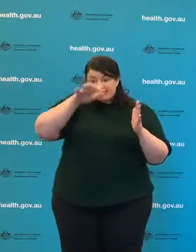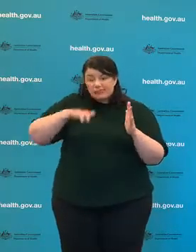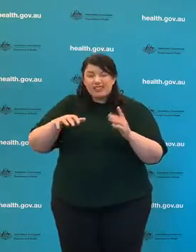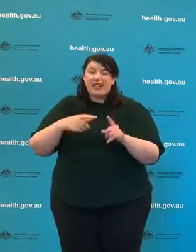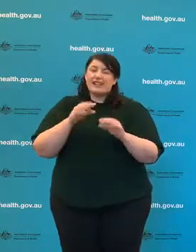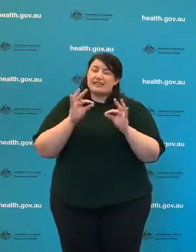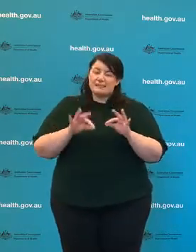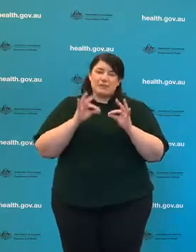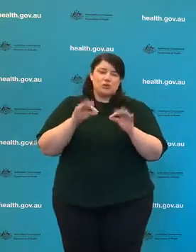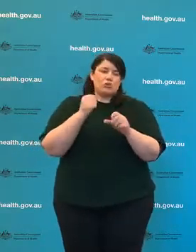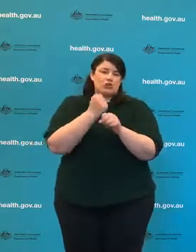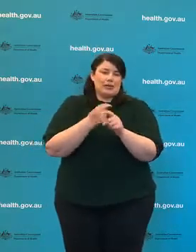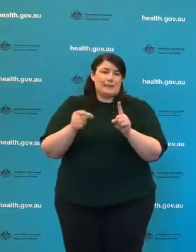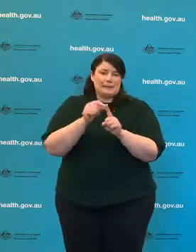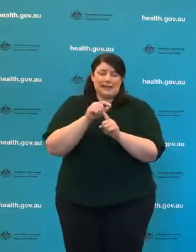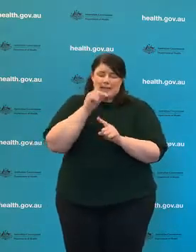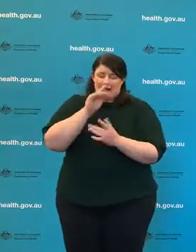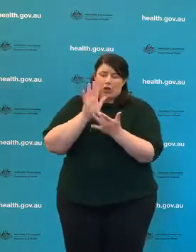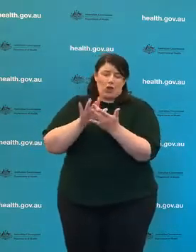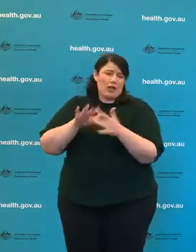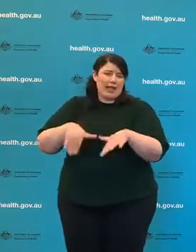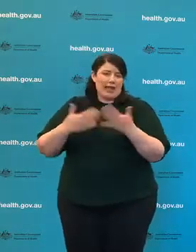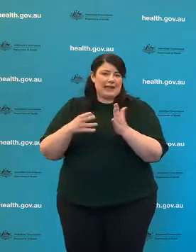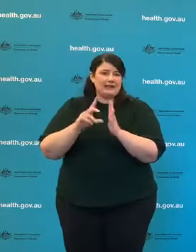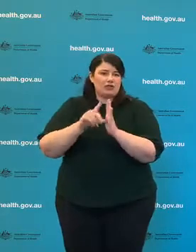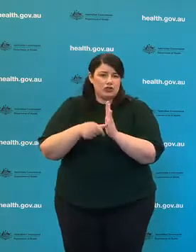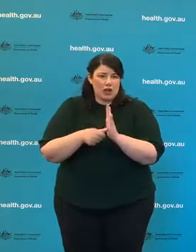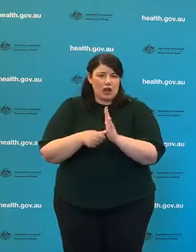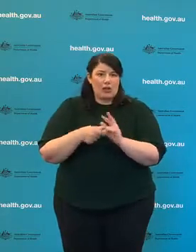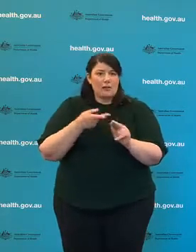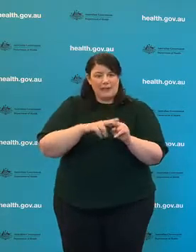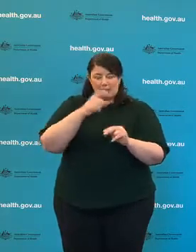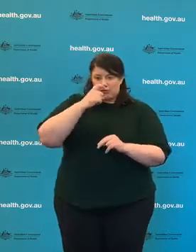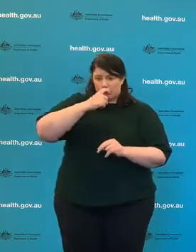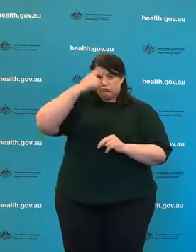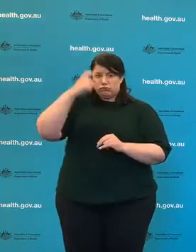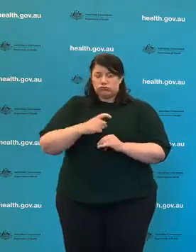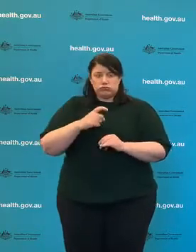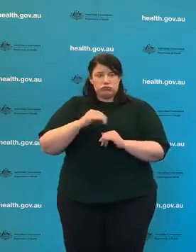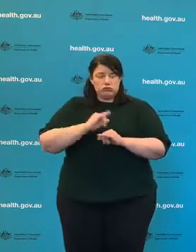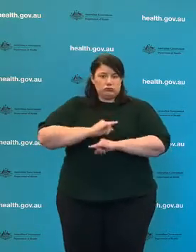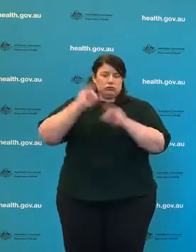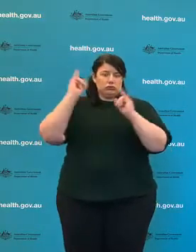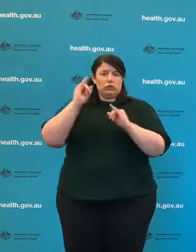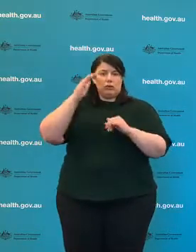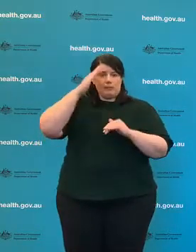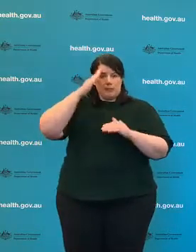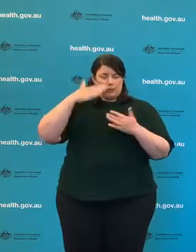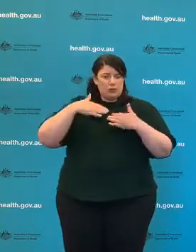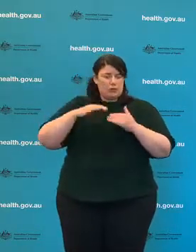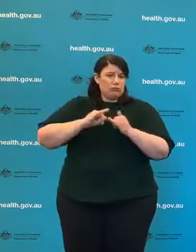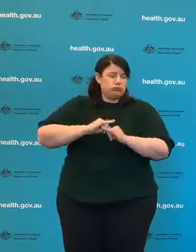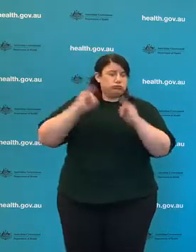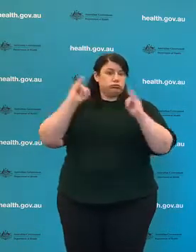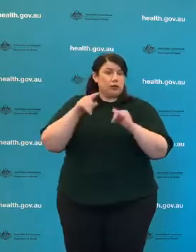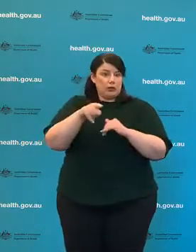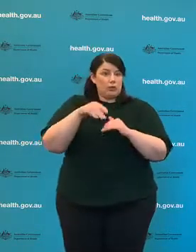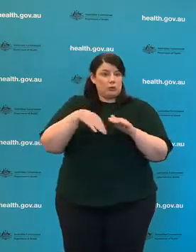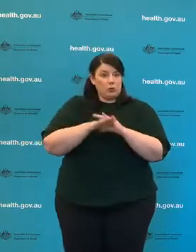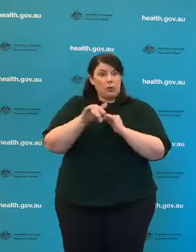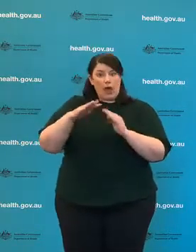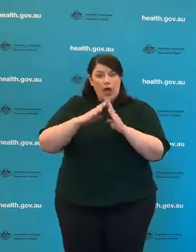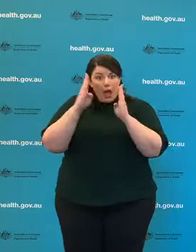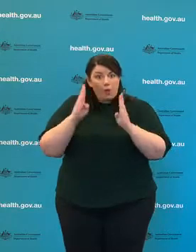is really important. And if there is a psychiatric emergency in your family, then importantly,